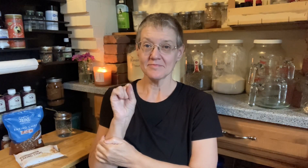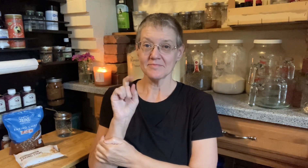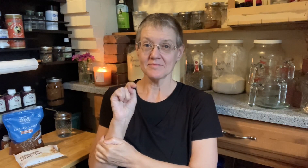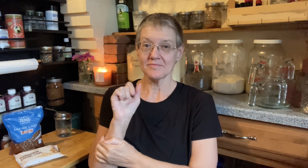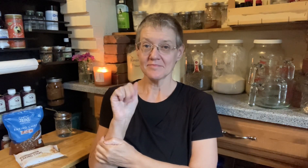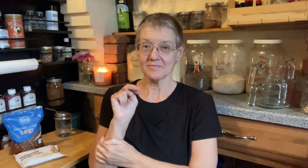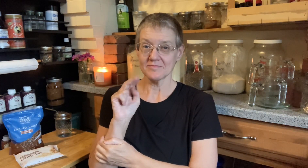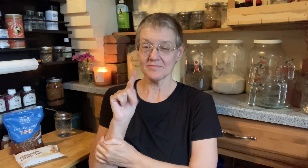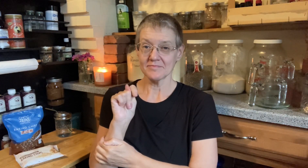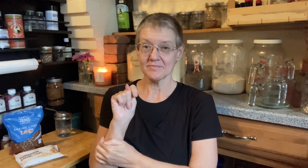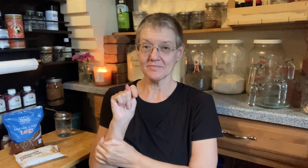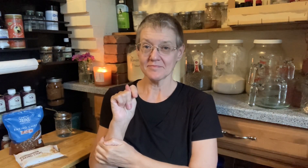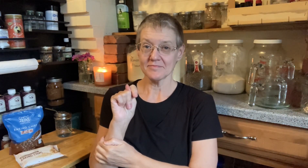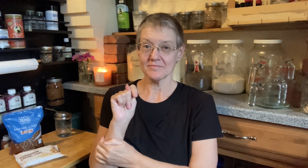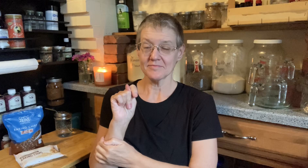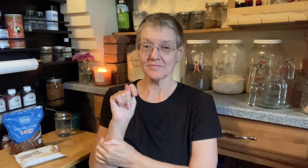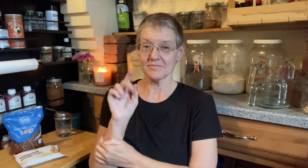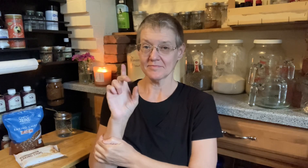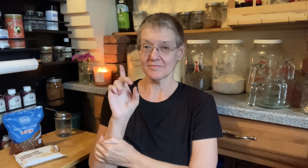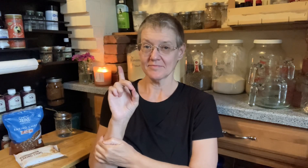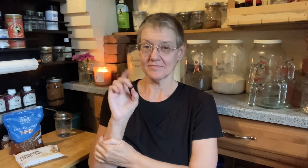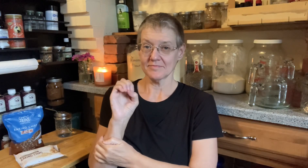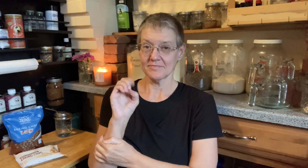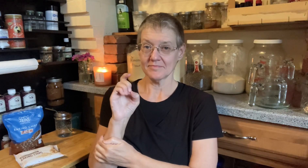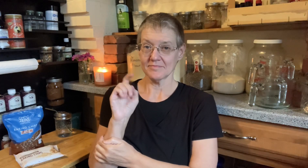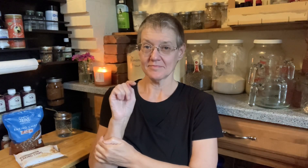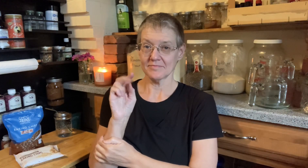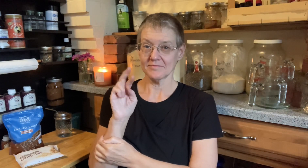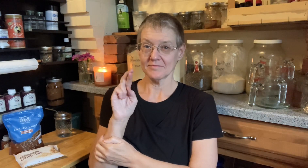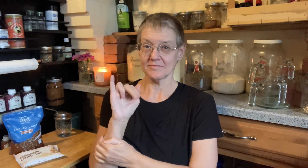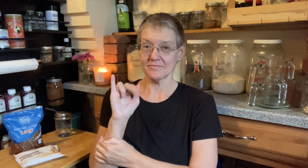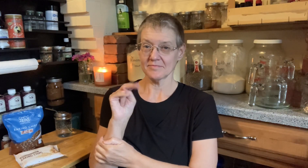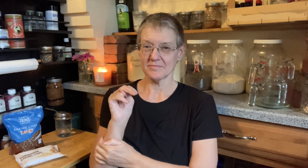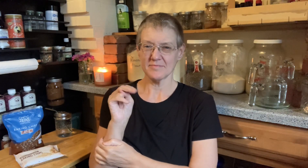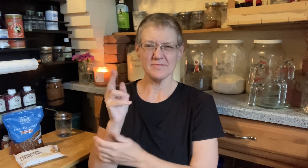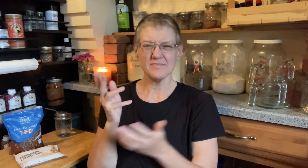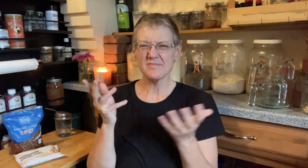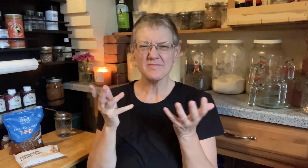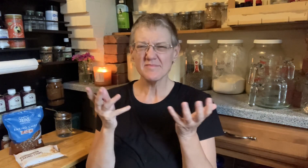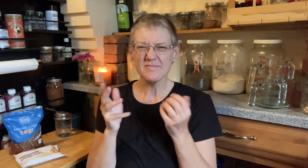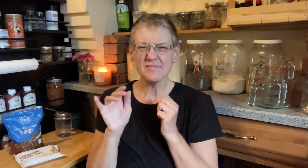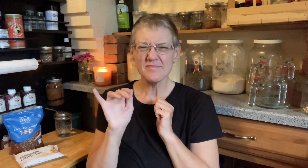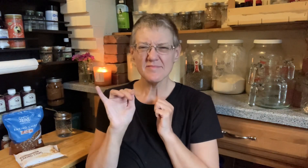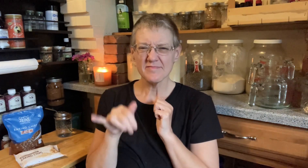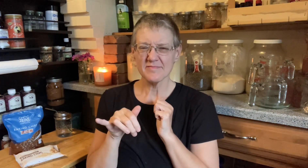dextrin. Now, what is that?